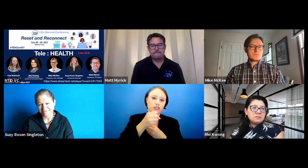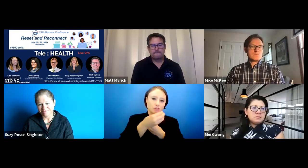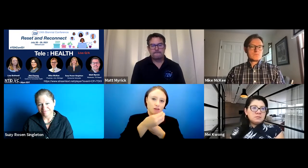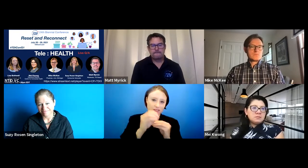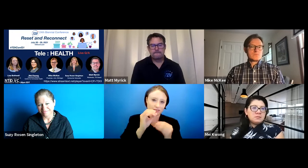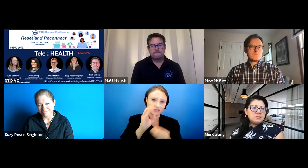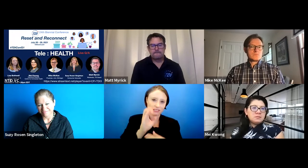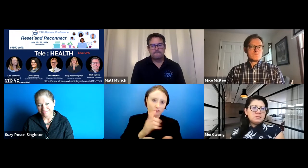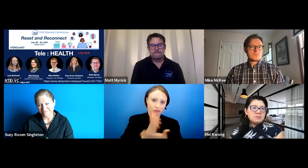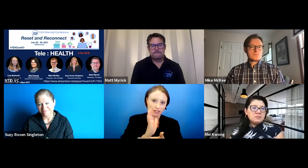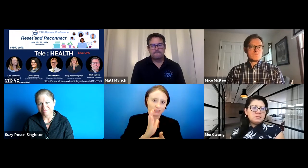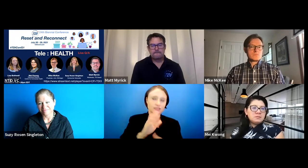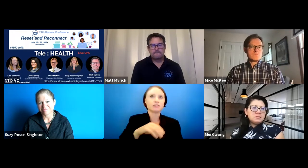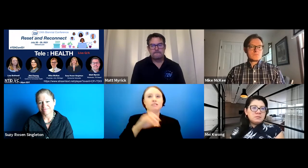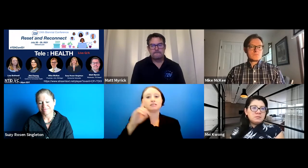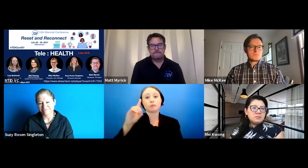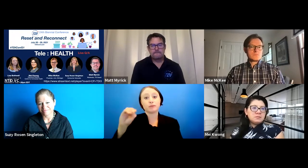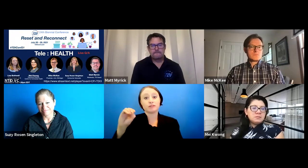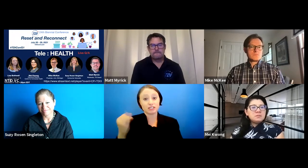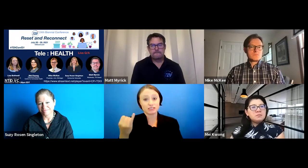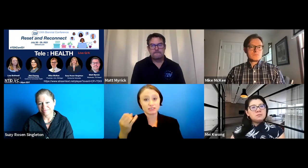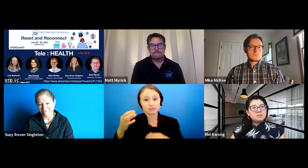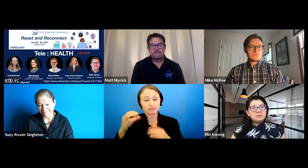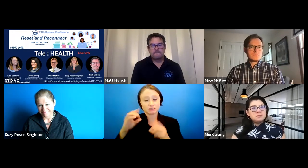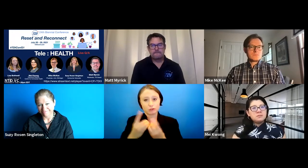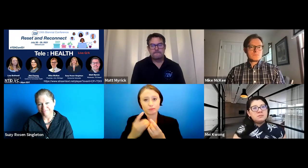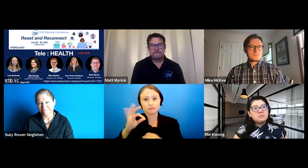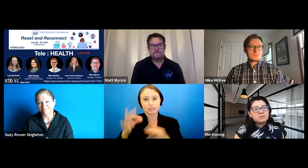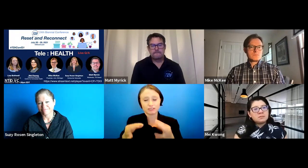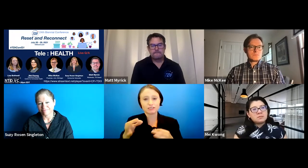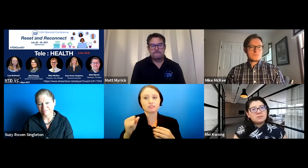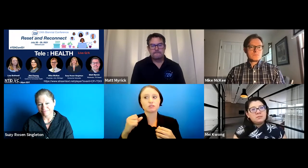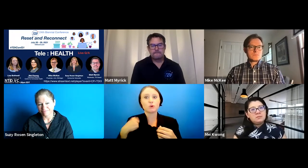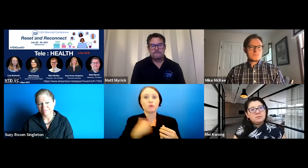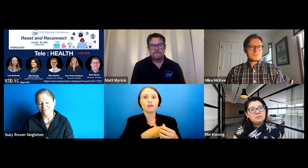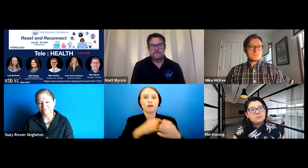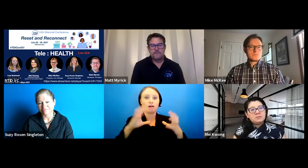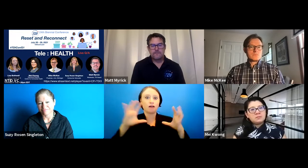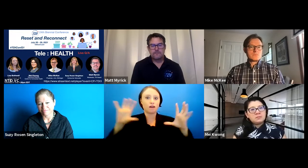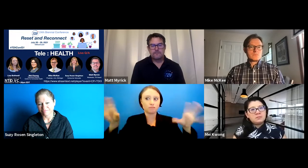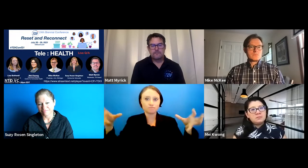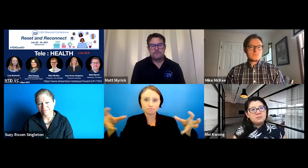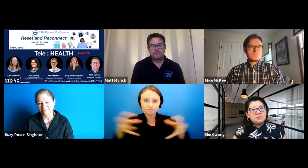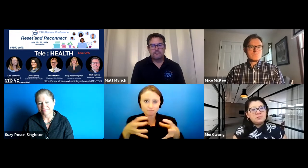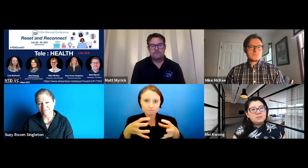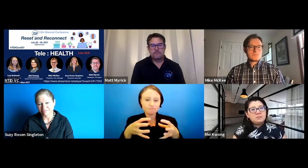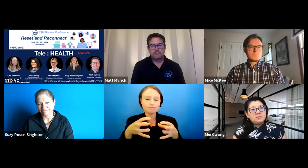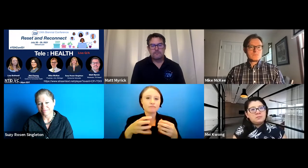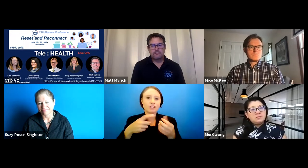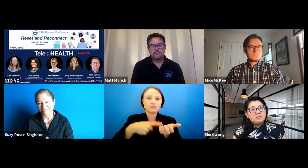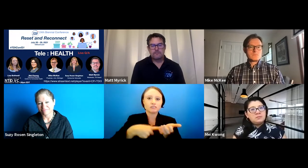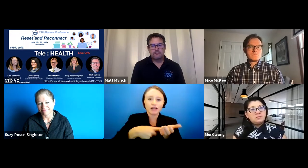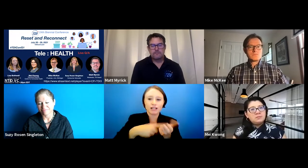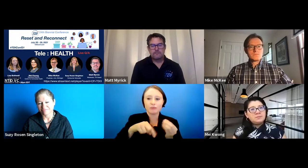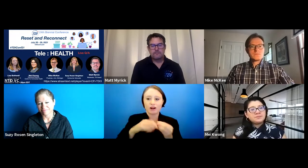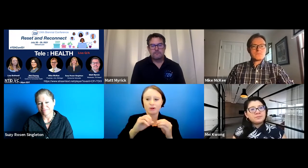Administration, HHS Office of Civil Rights, the Department of Justice. So we